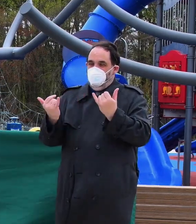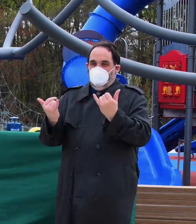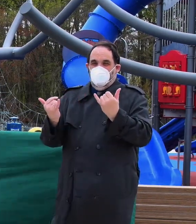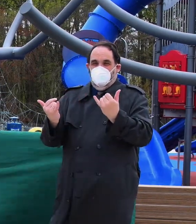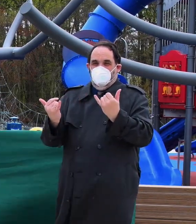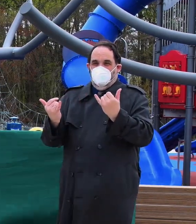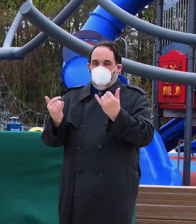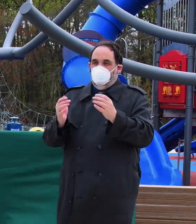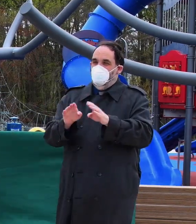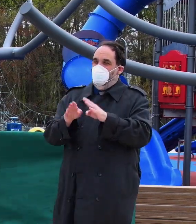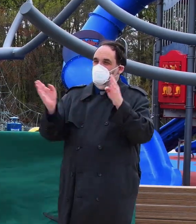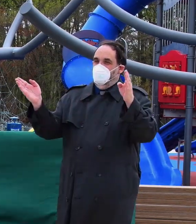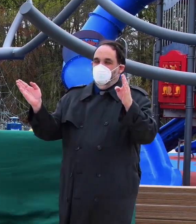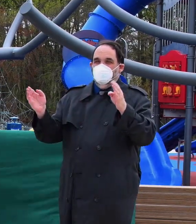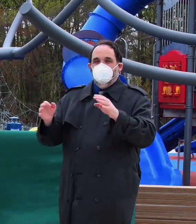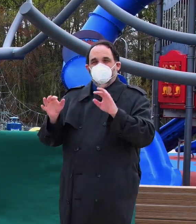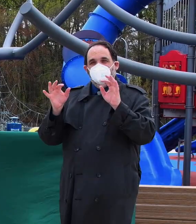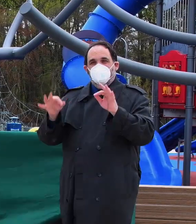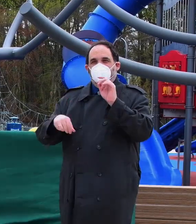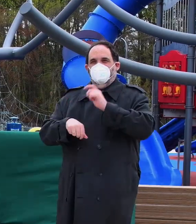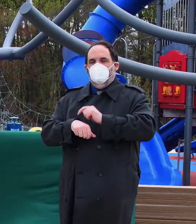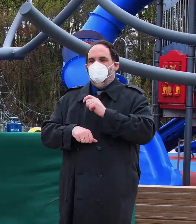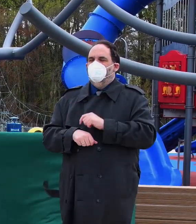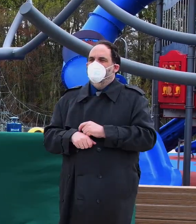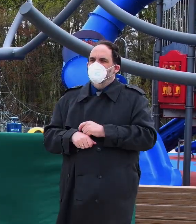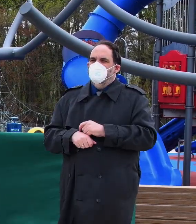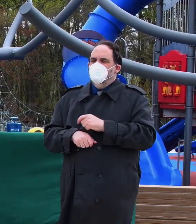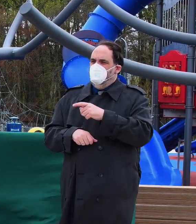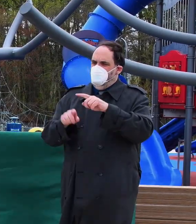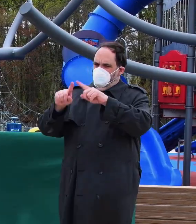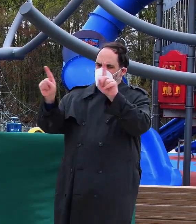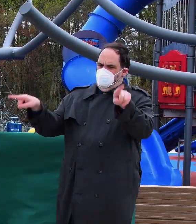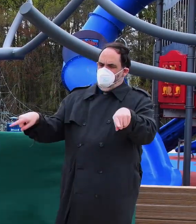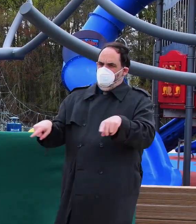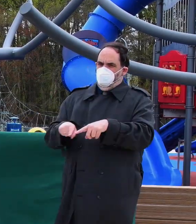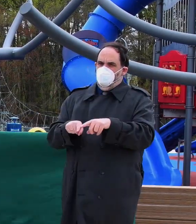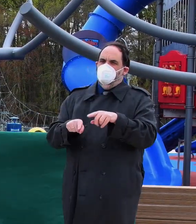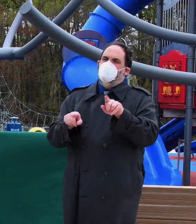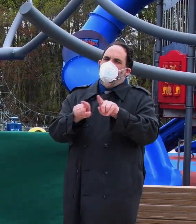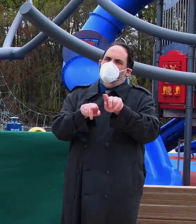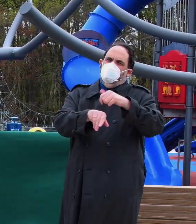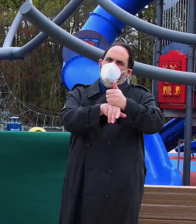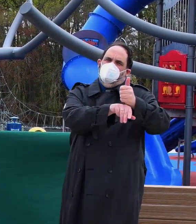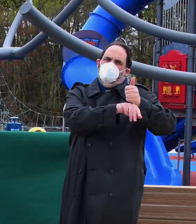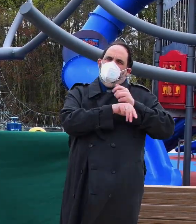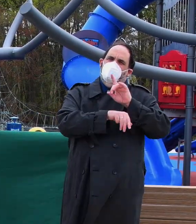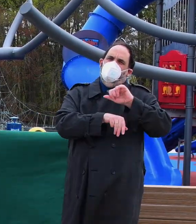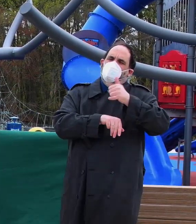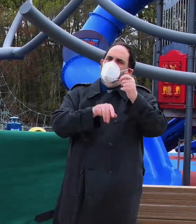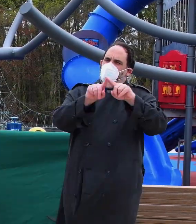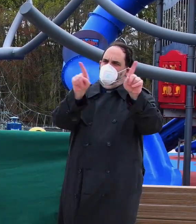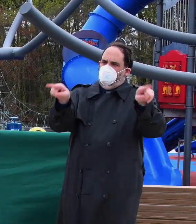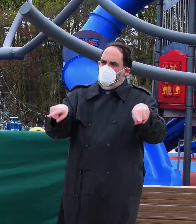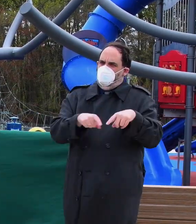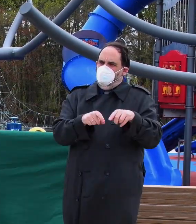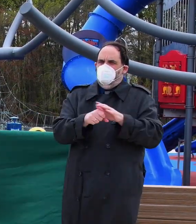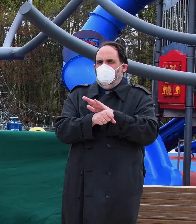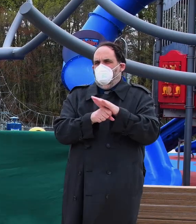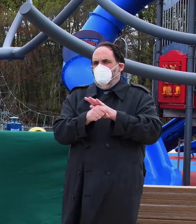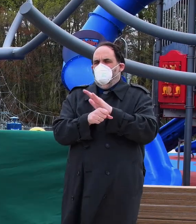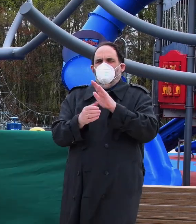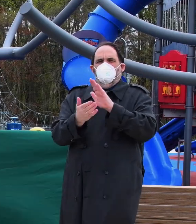be timelier. These boards will join 8 other boards installed at our local